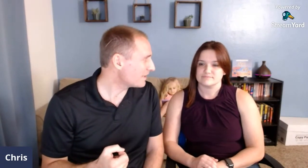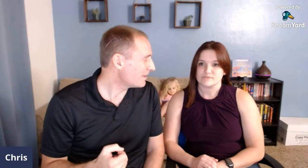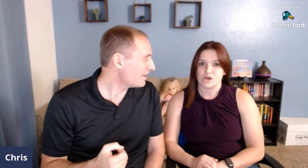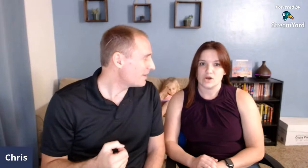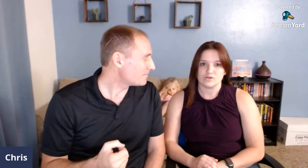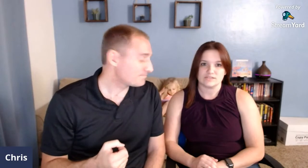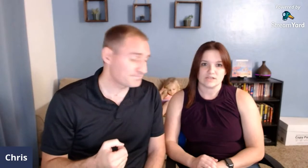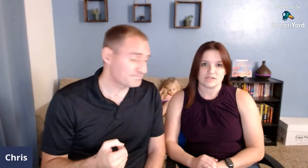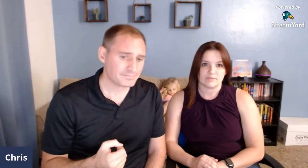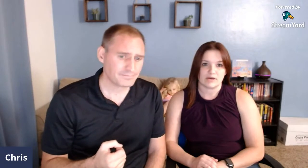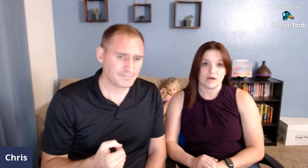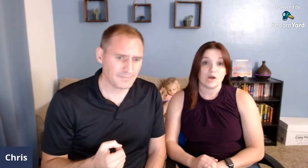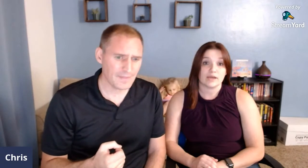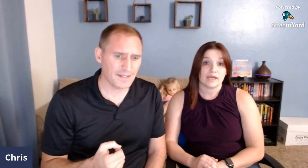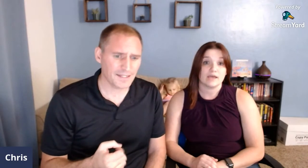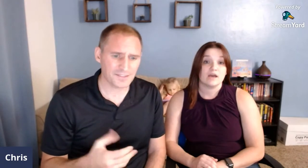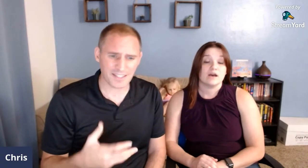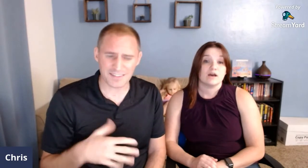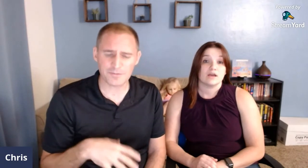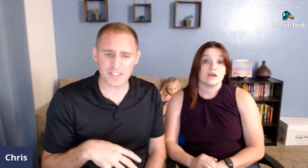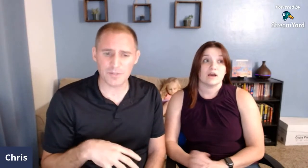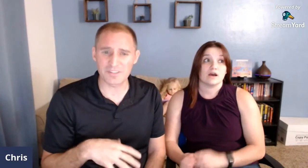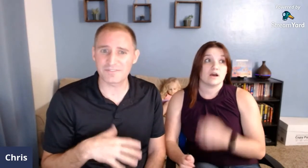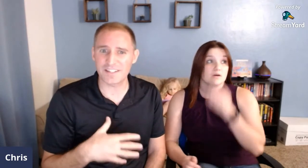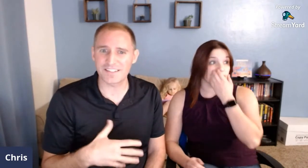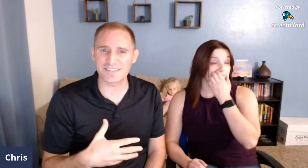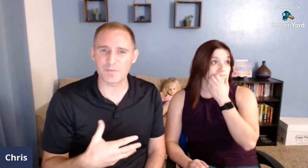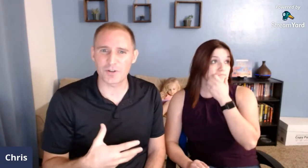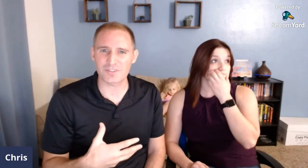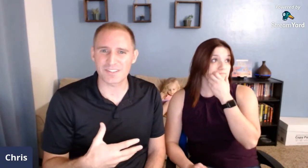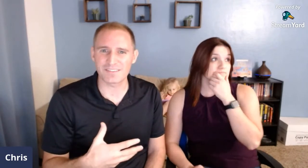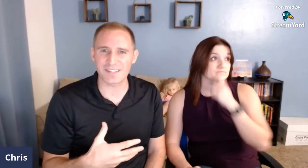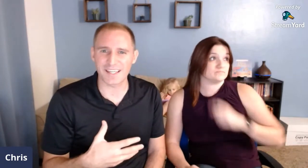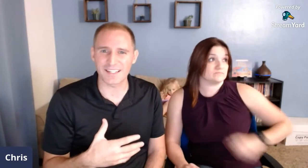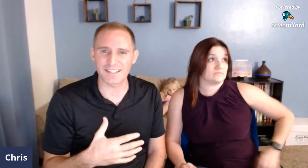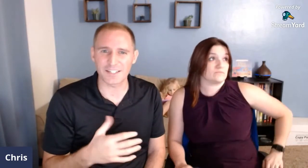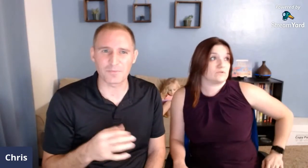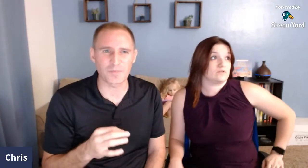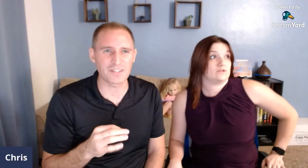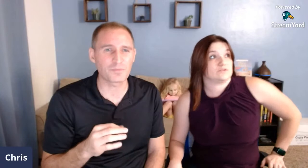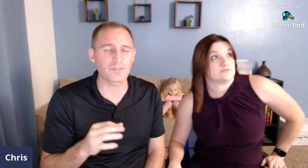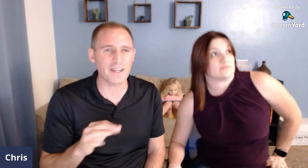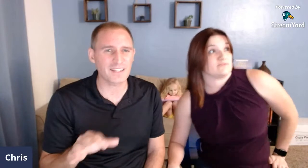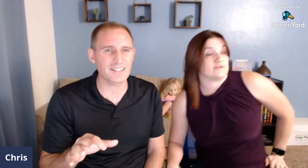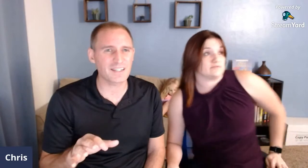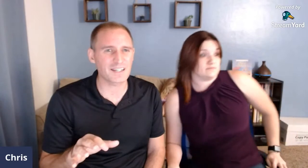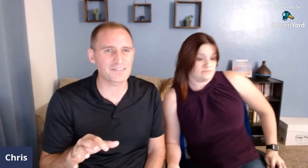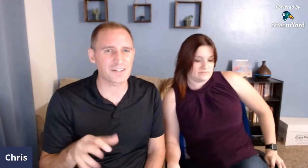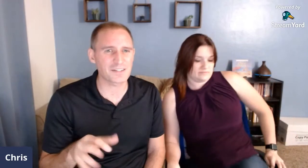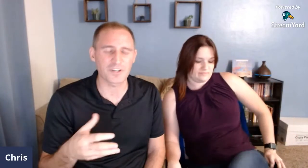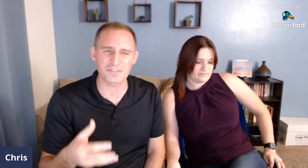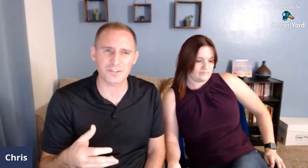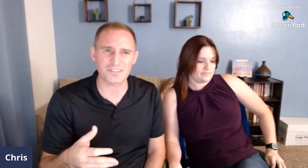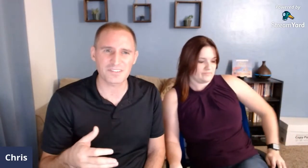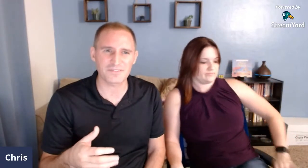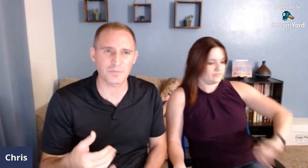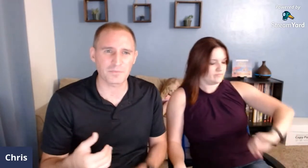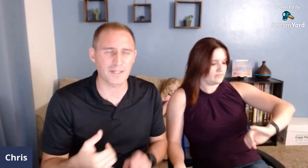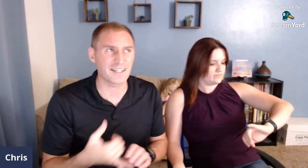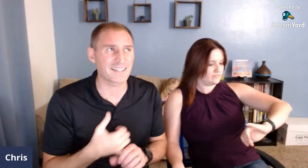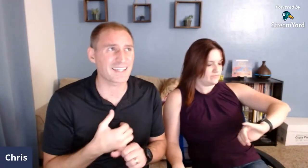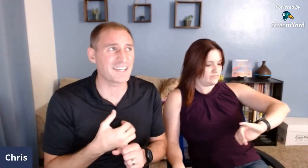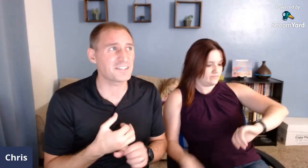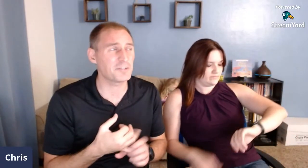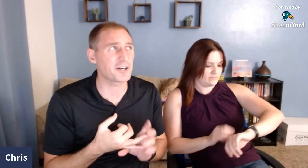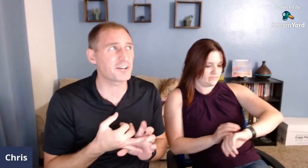next week. Oh, to talk about, okay. Yeah, so like this week it was feelings and emotions, and we provided some resources